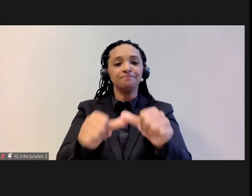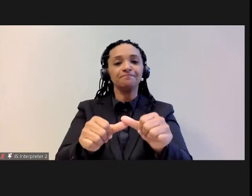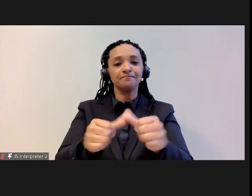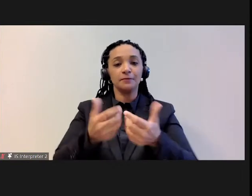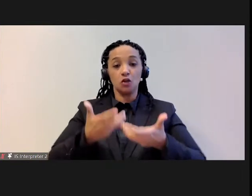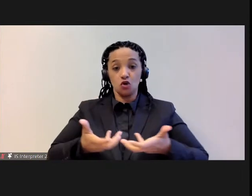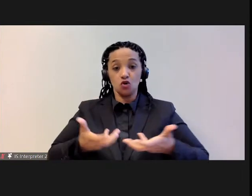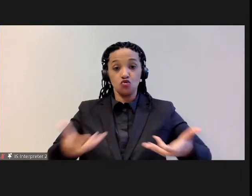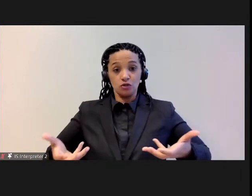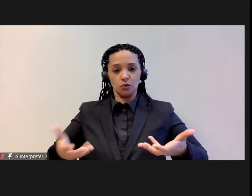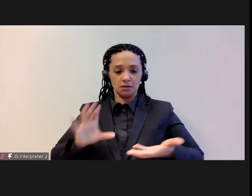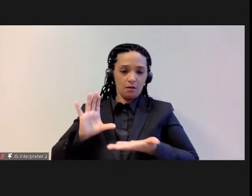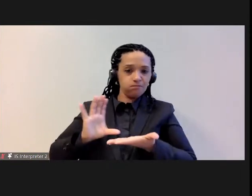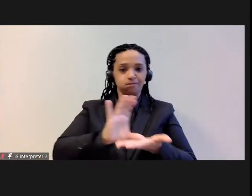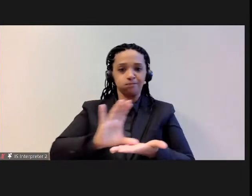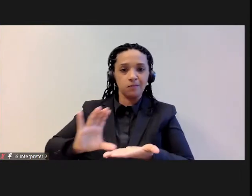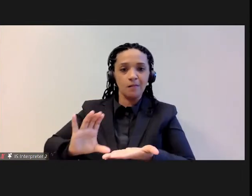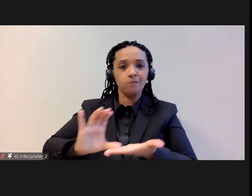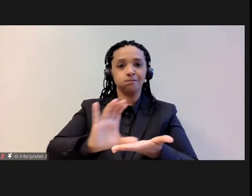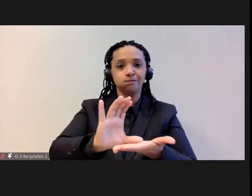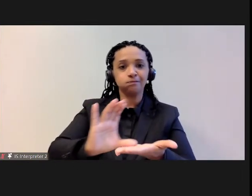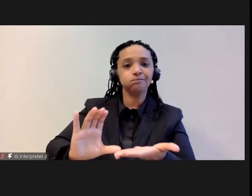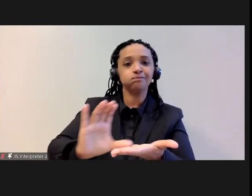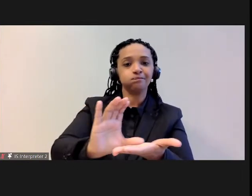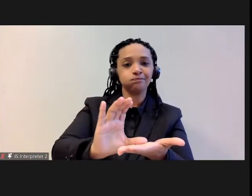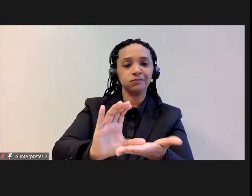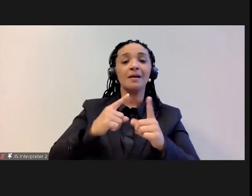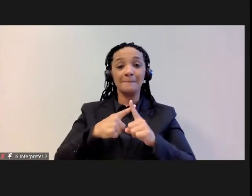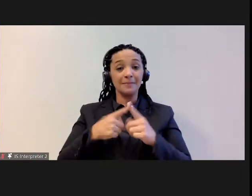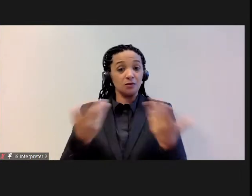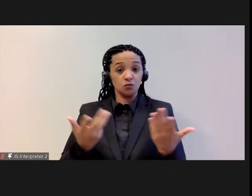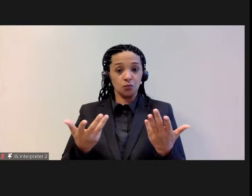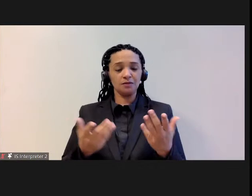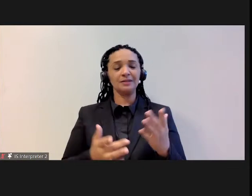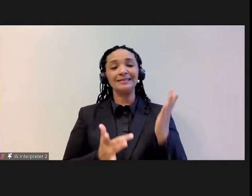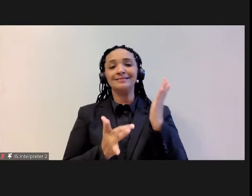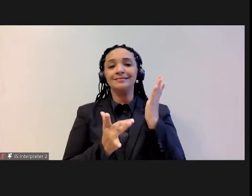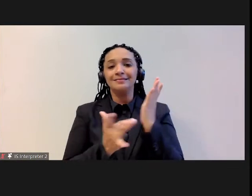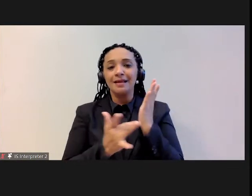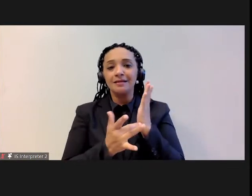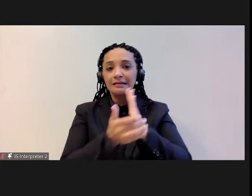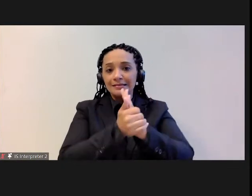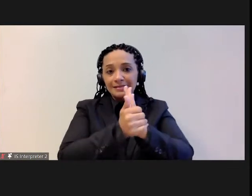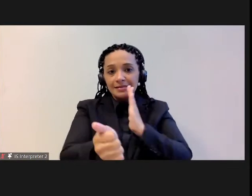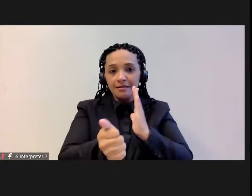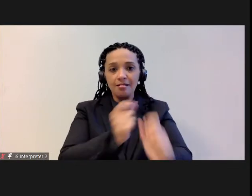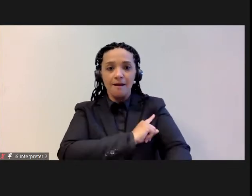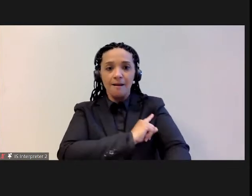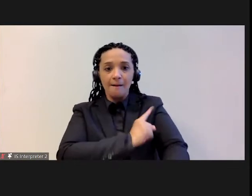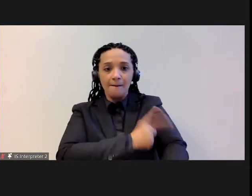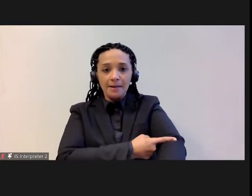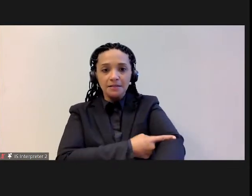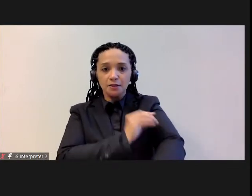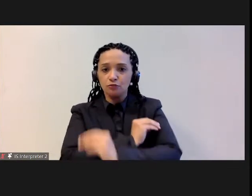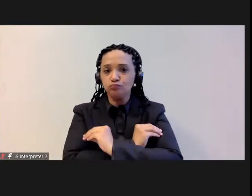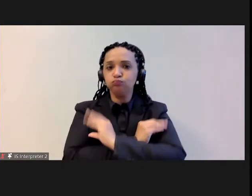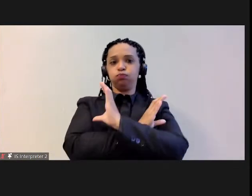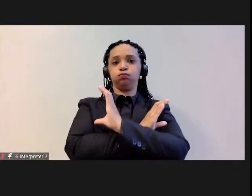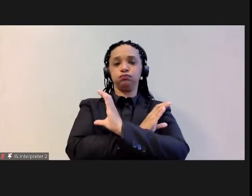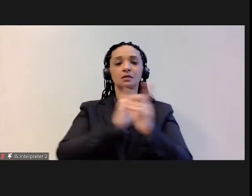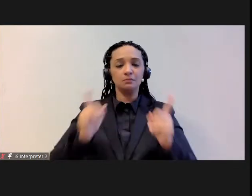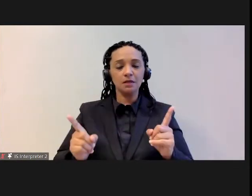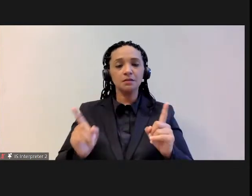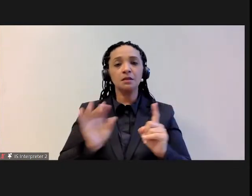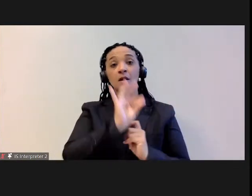resourcing and the building up of the technical capacities, making sure that we are creating